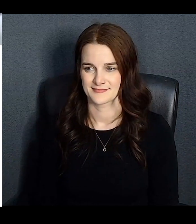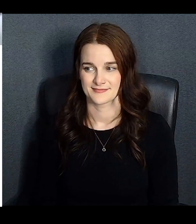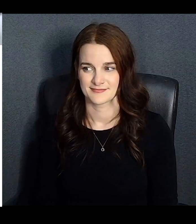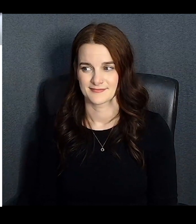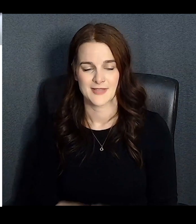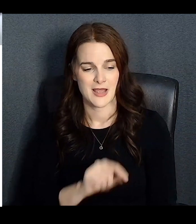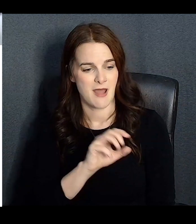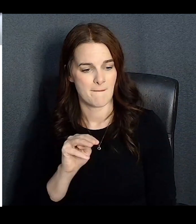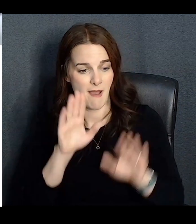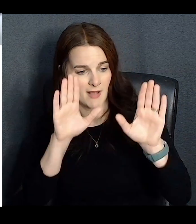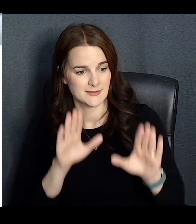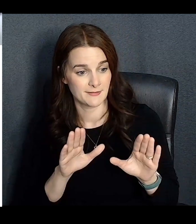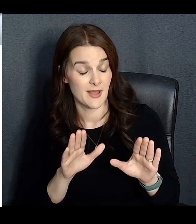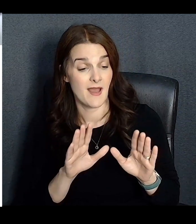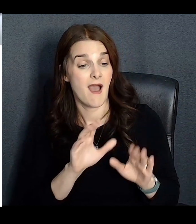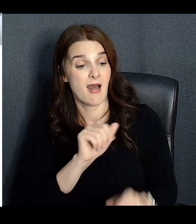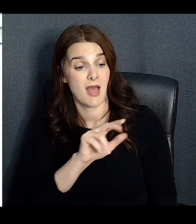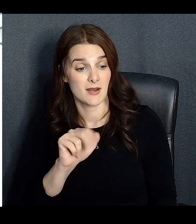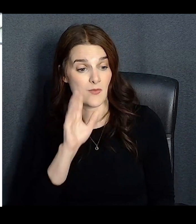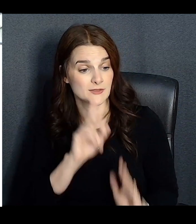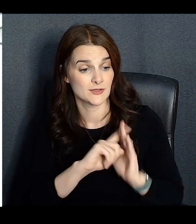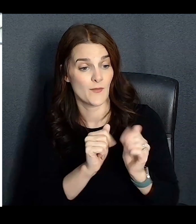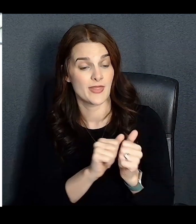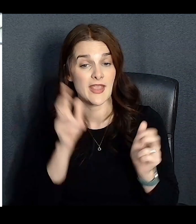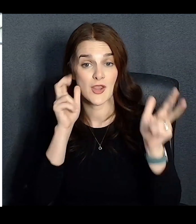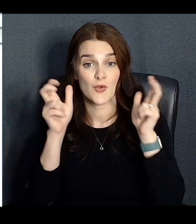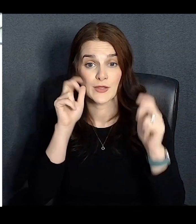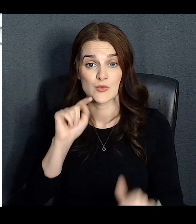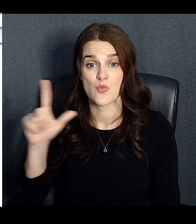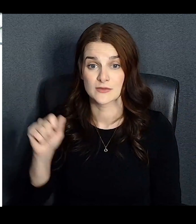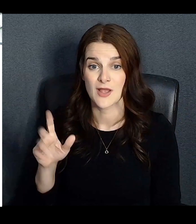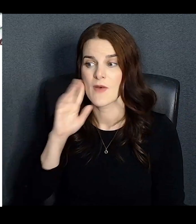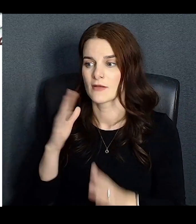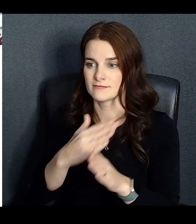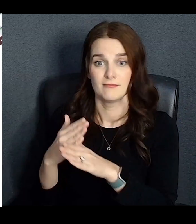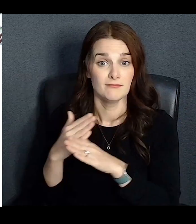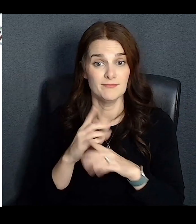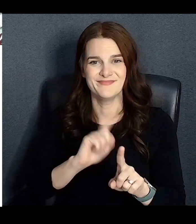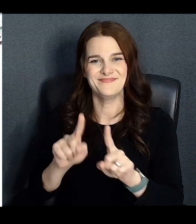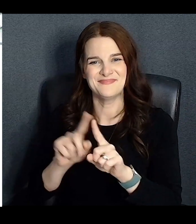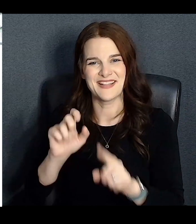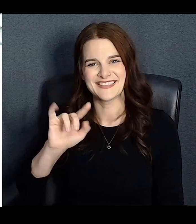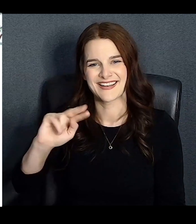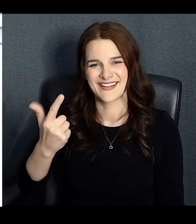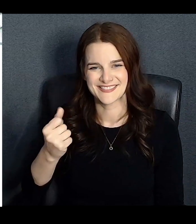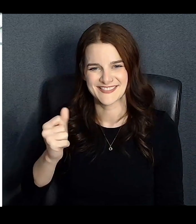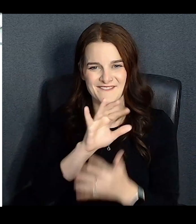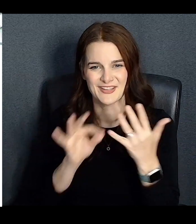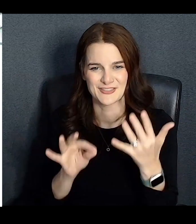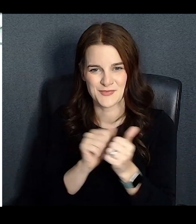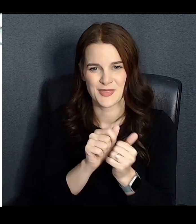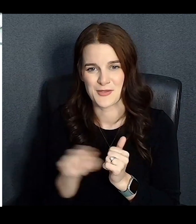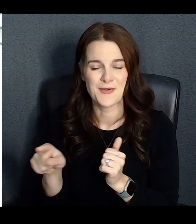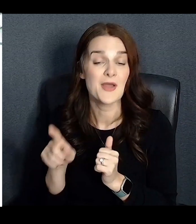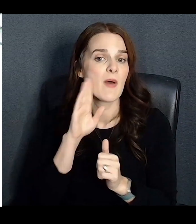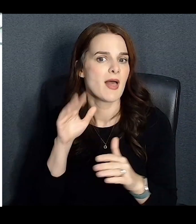Awesome. So Alana's going to kick it off with hearing tools. Yes. Okay. Fantastic. So we're going to share a bunch of different settings, features with